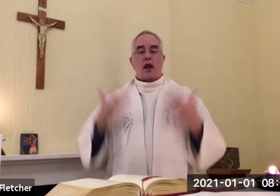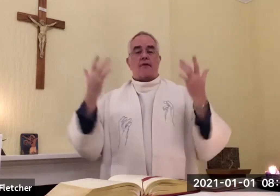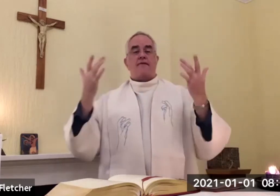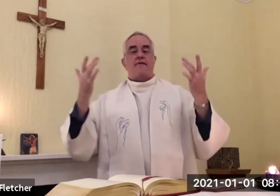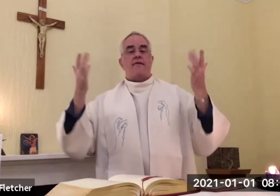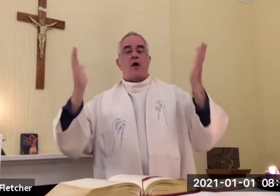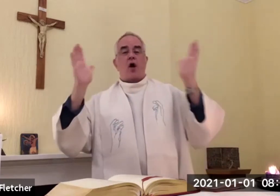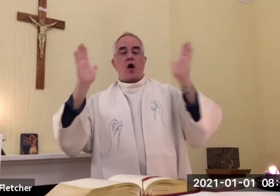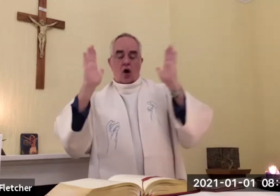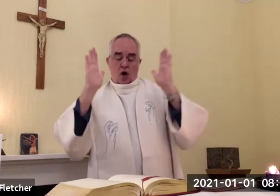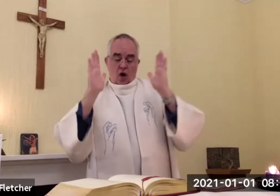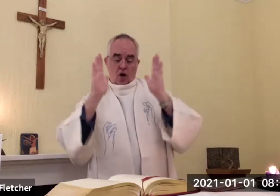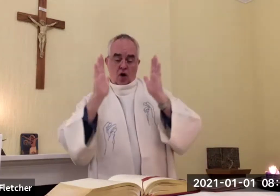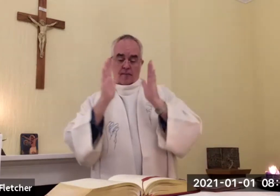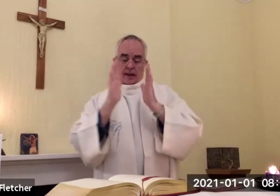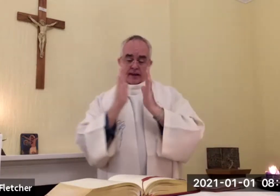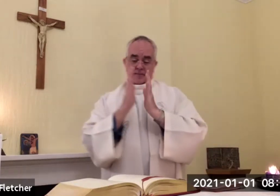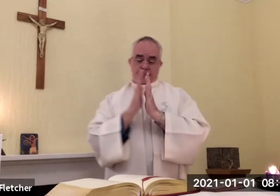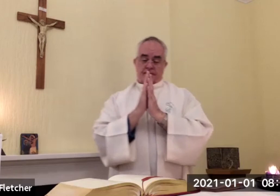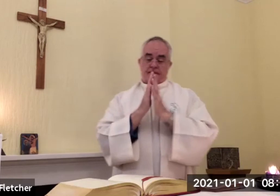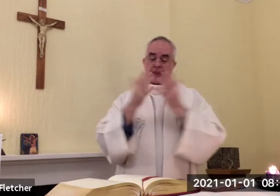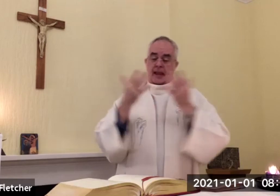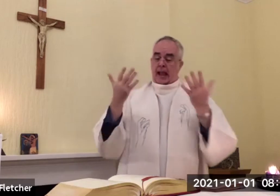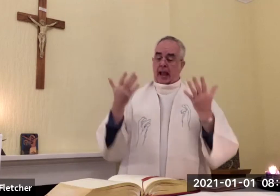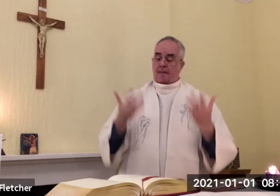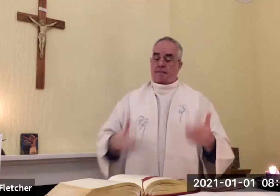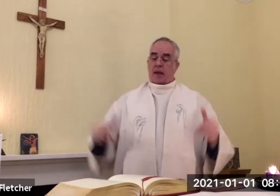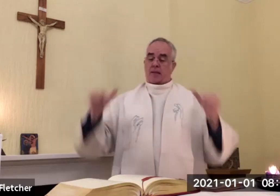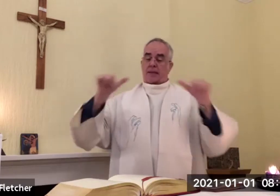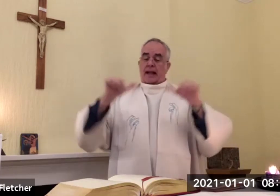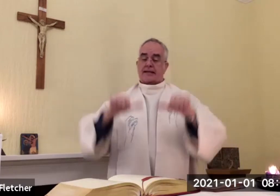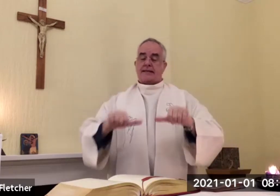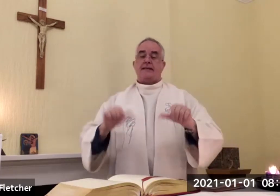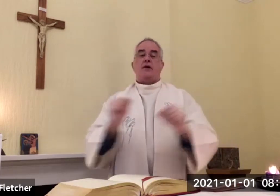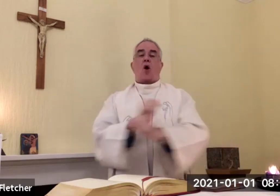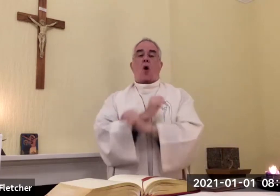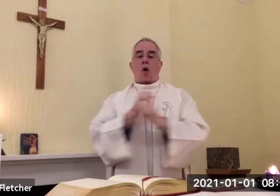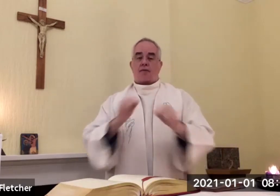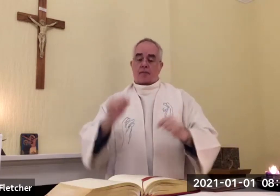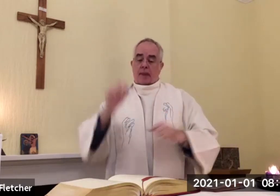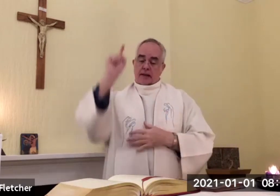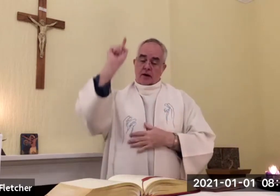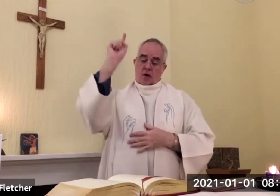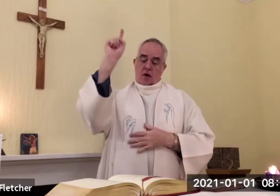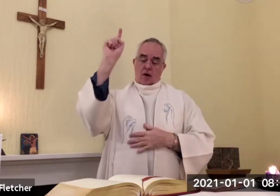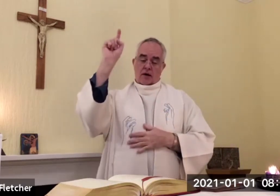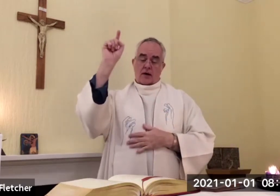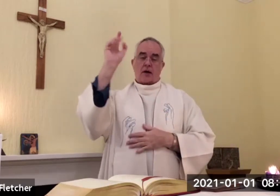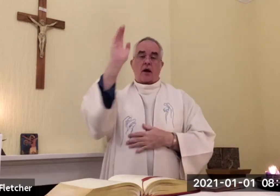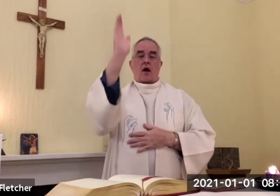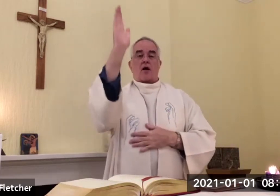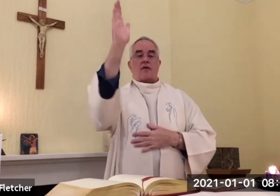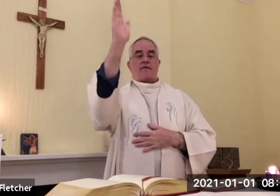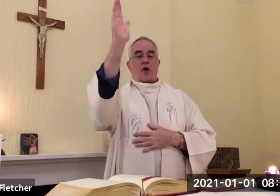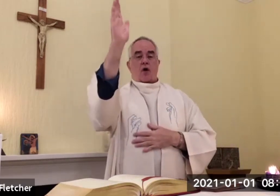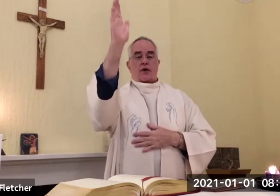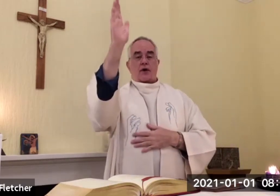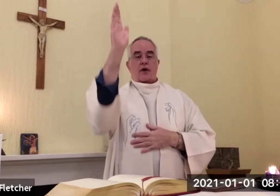life. Amen. May the blessing of Almighty God, the Father,